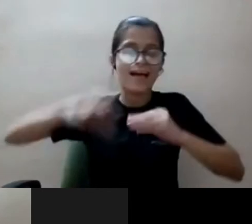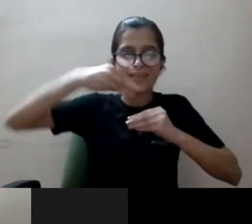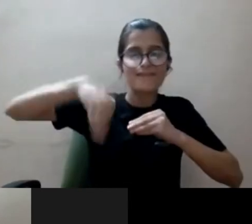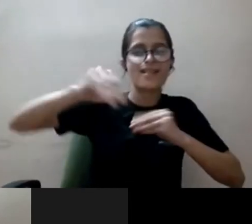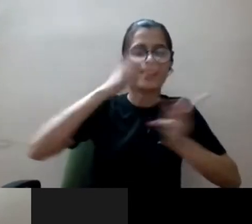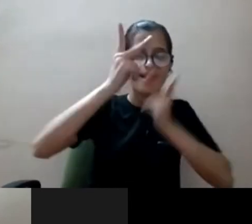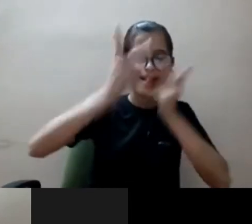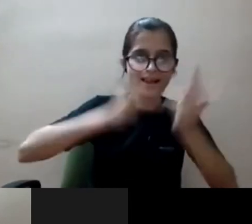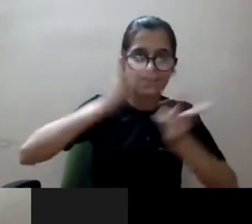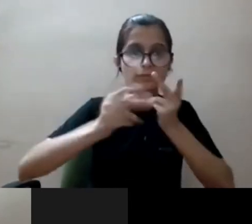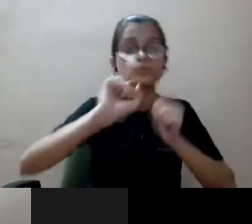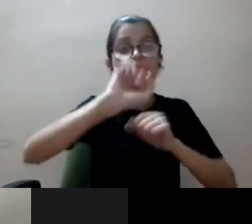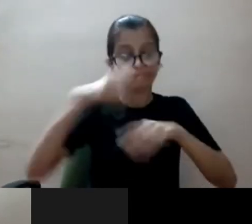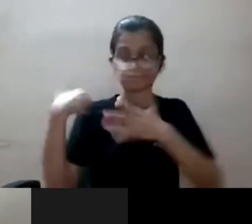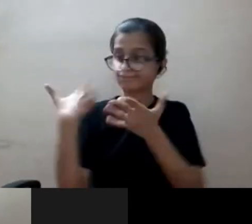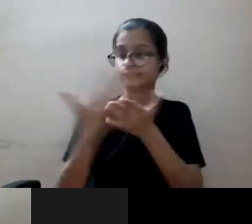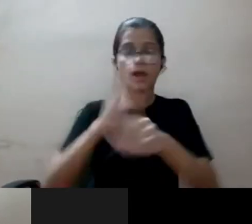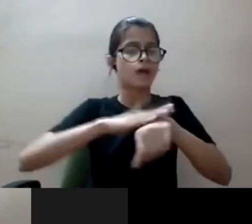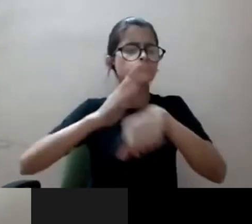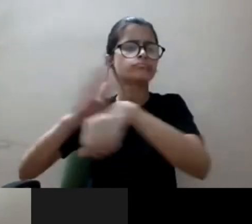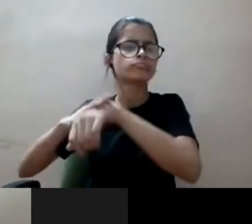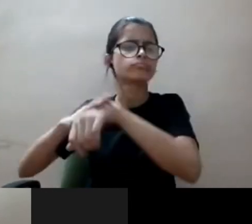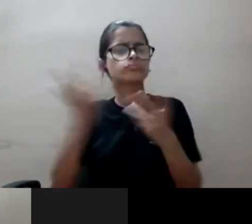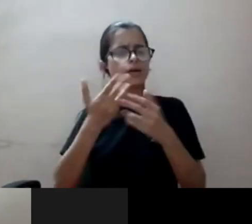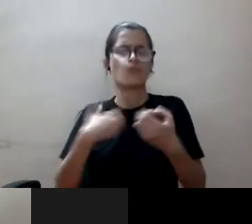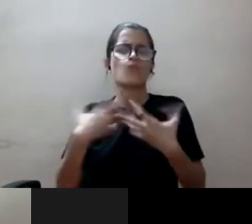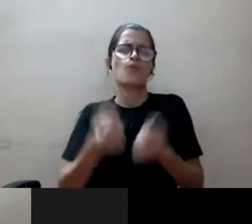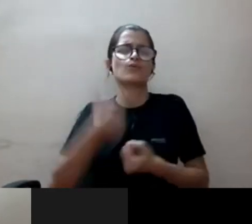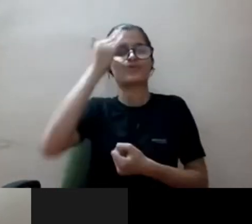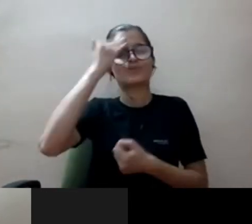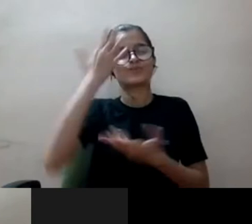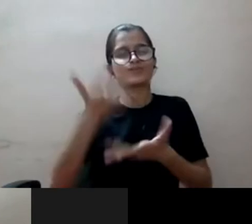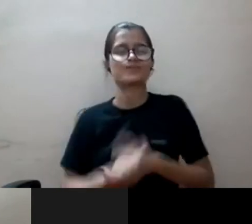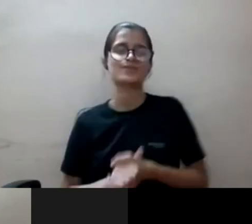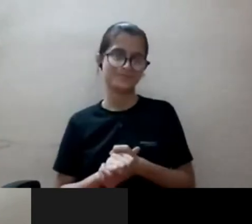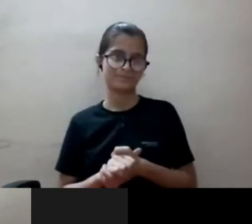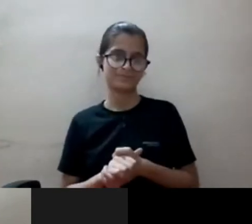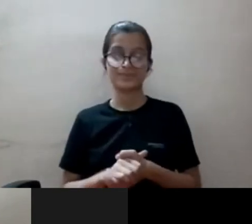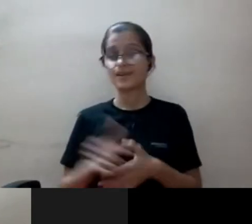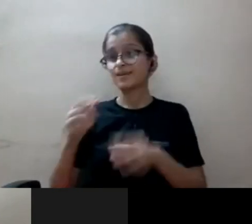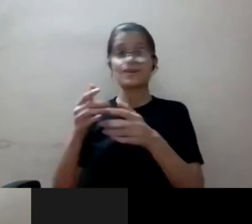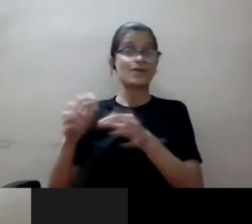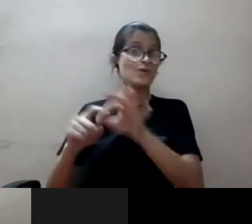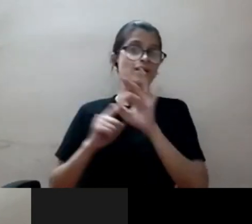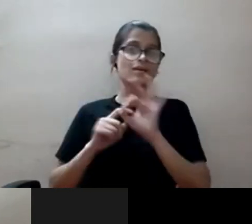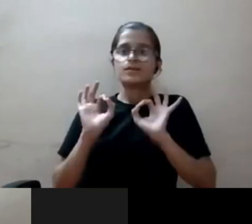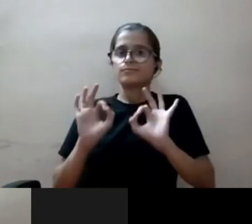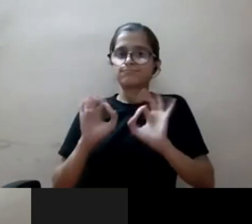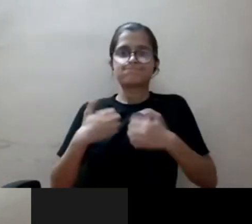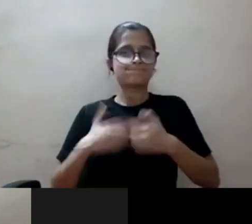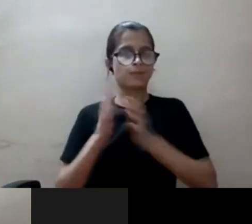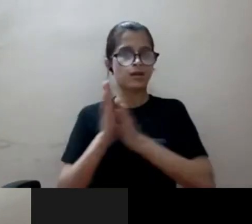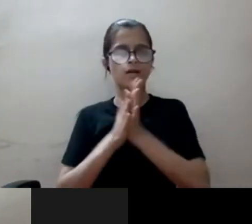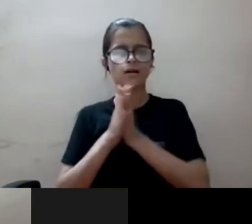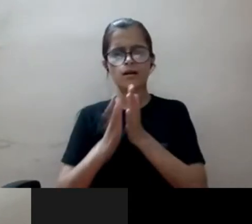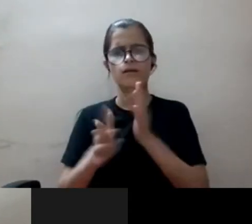your experiences of having been there? Just wanted to know that, Professor. That's a great question. No one